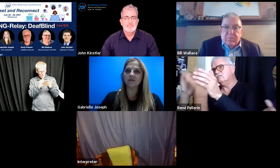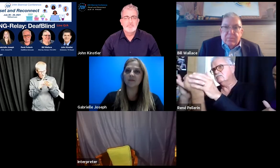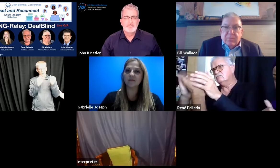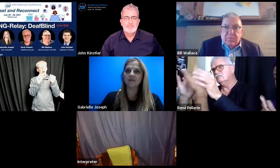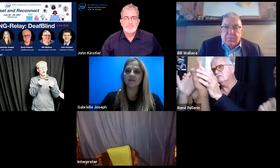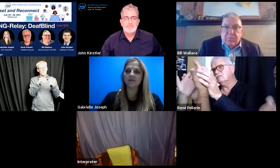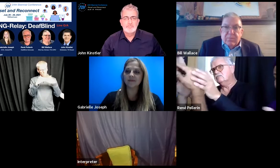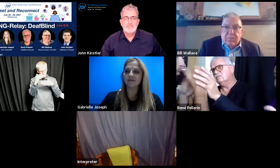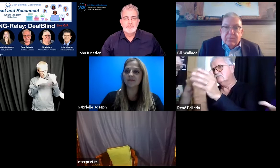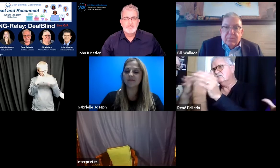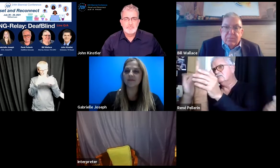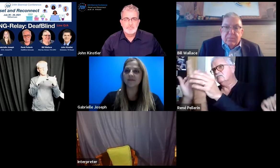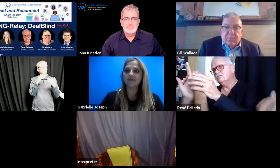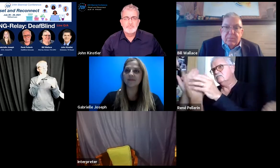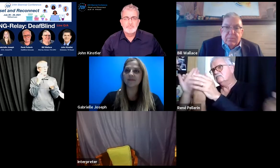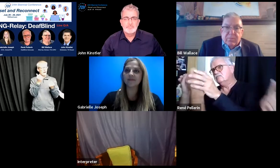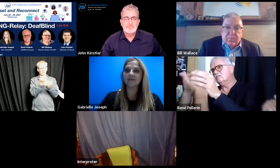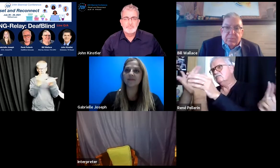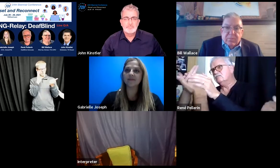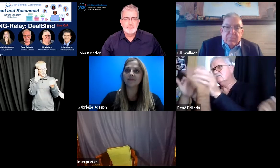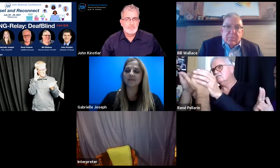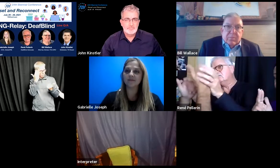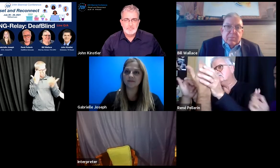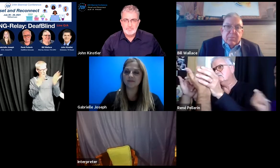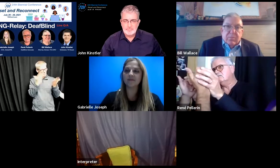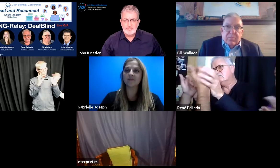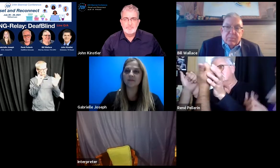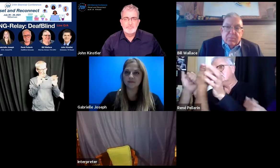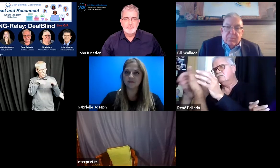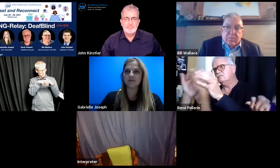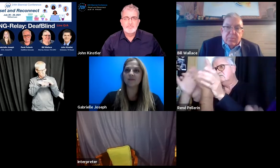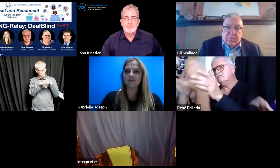in getting there, that it's possible to design and build.